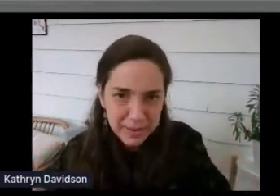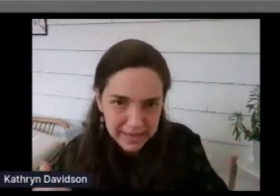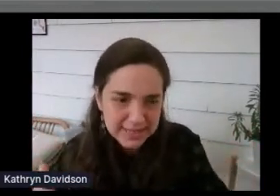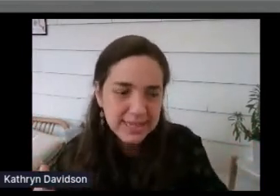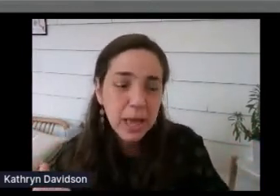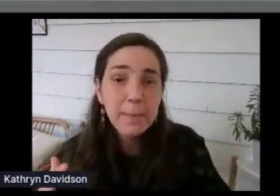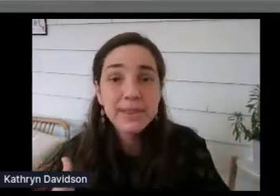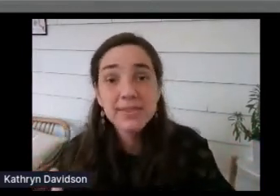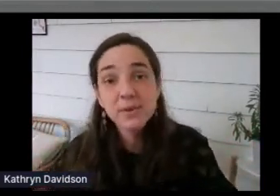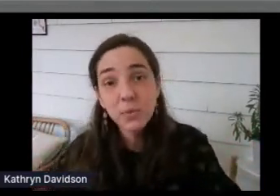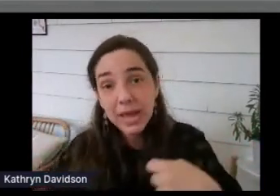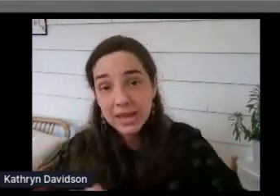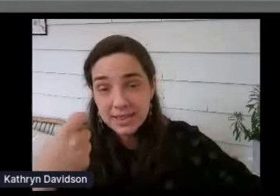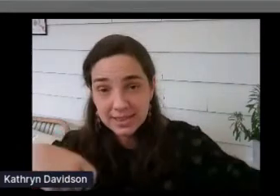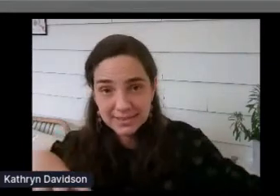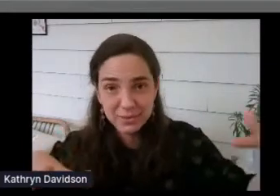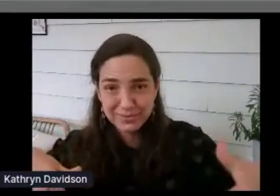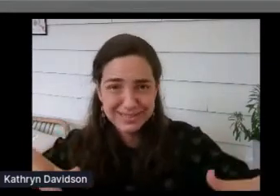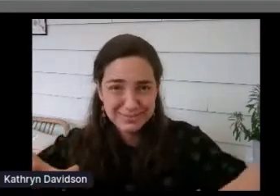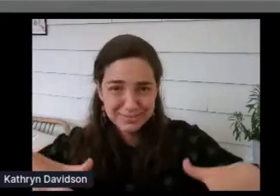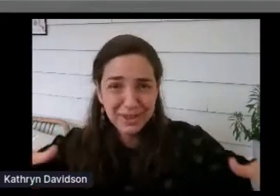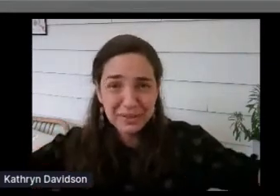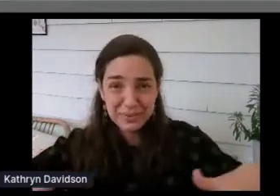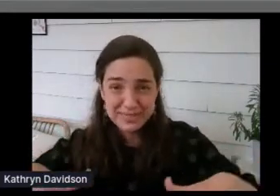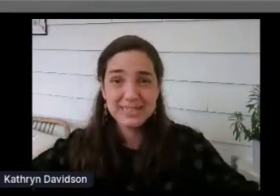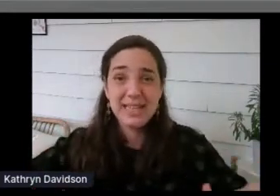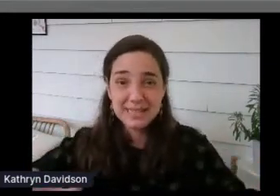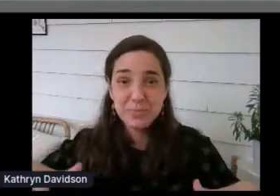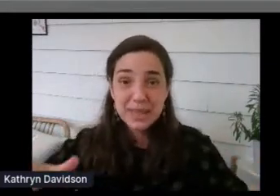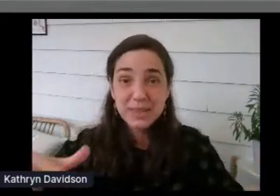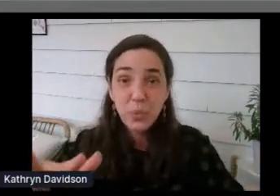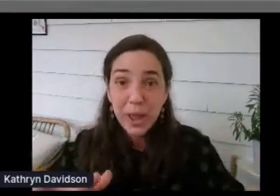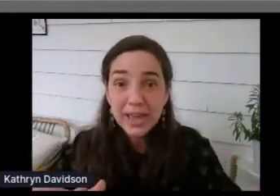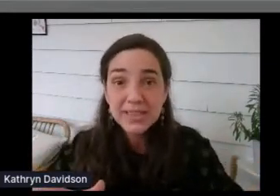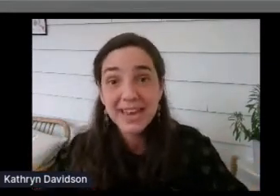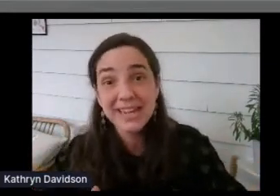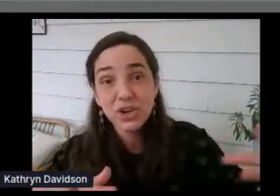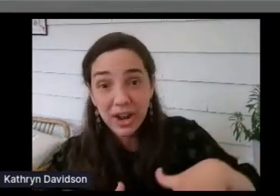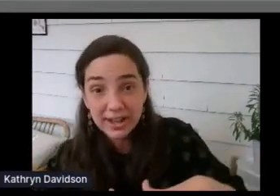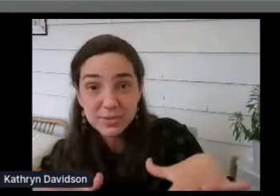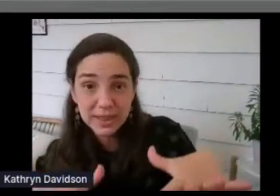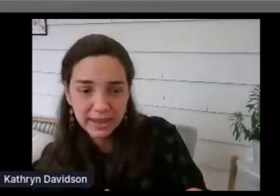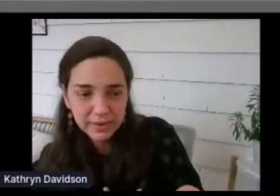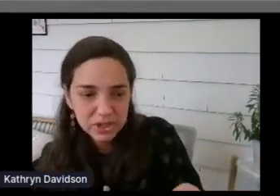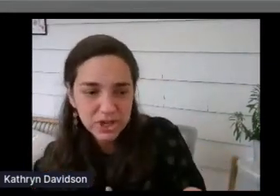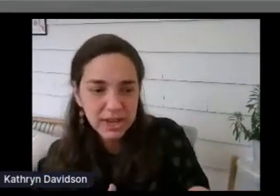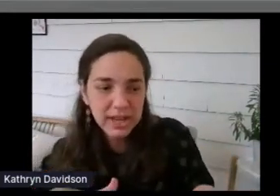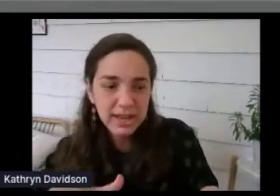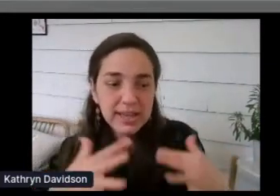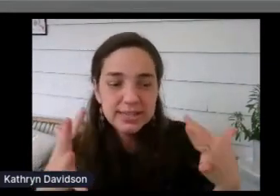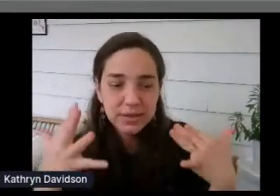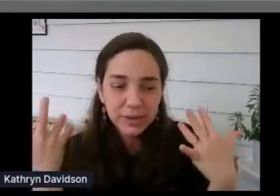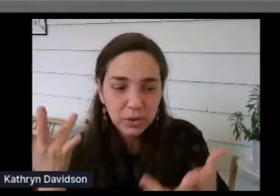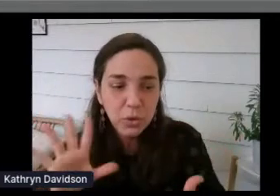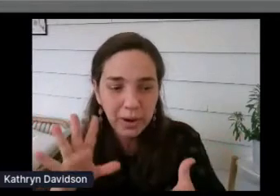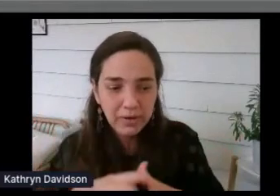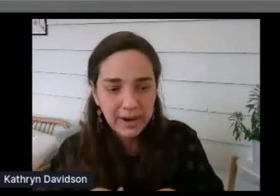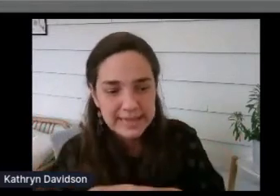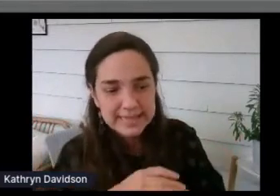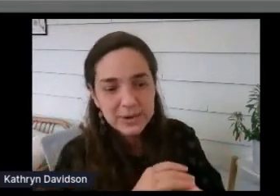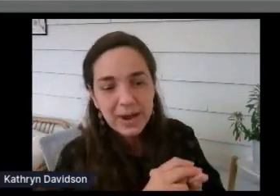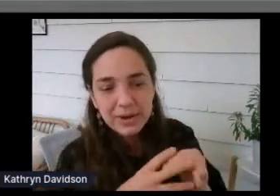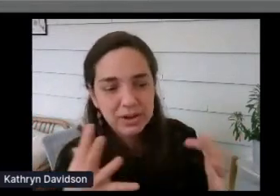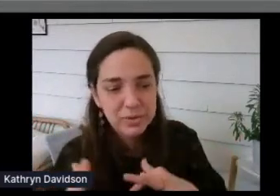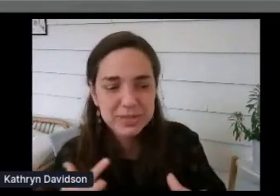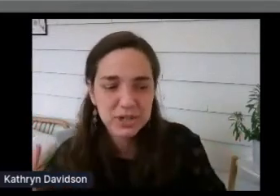about space, but then the way that, so in some non-linguistic sense, but then the way that interacts with language is the really cool part,